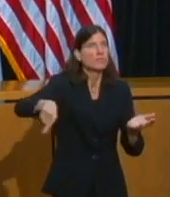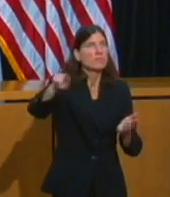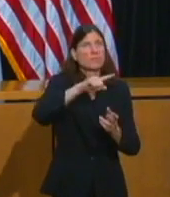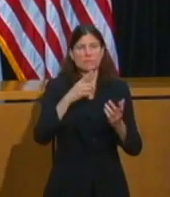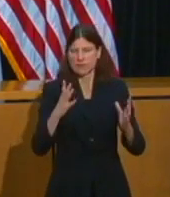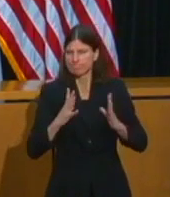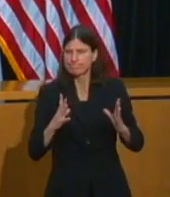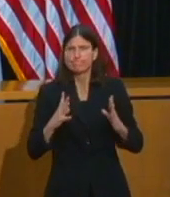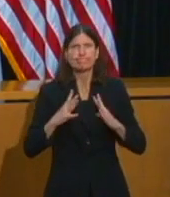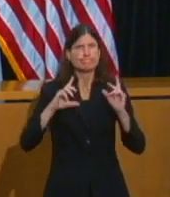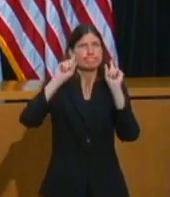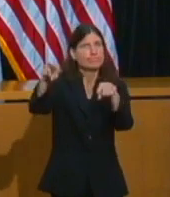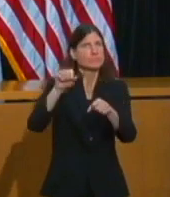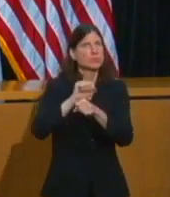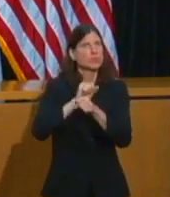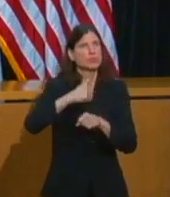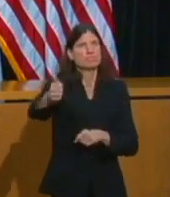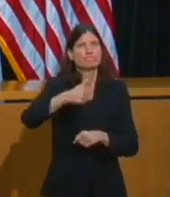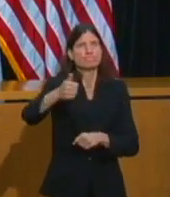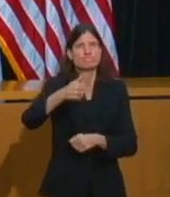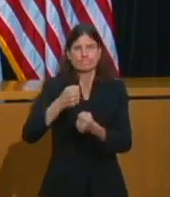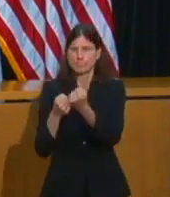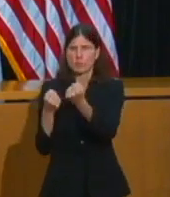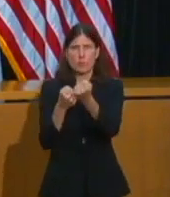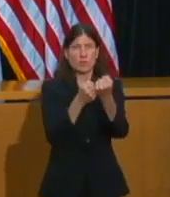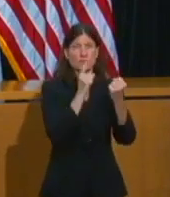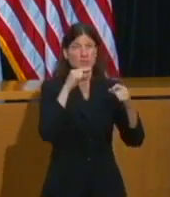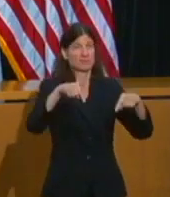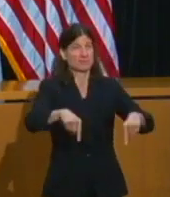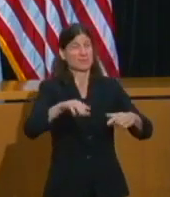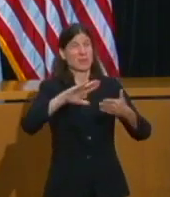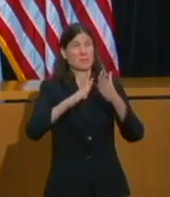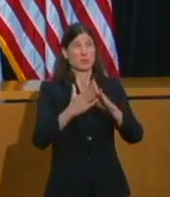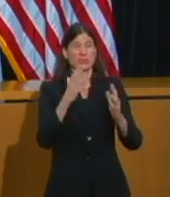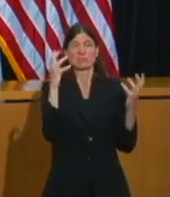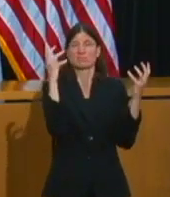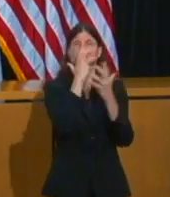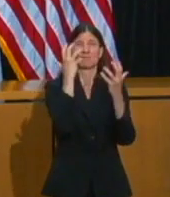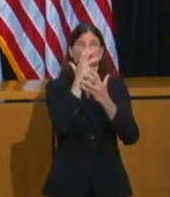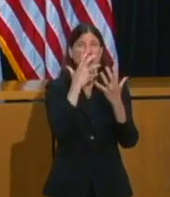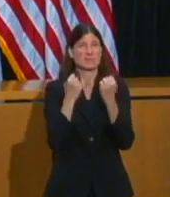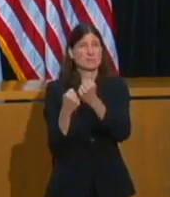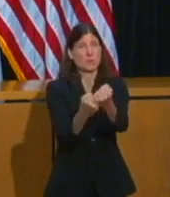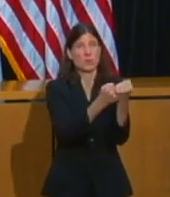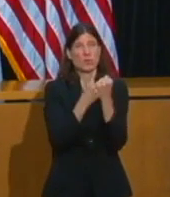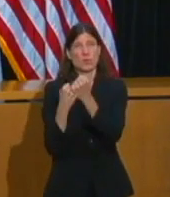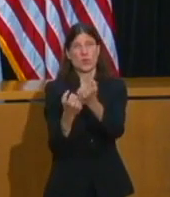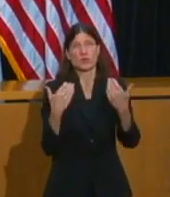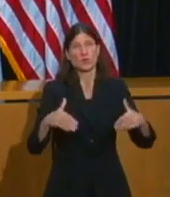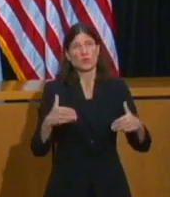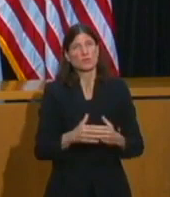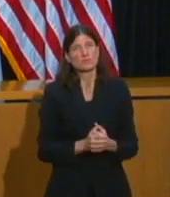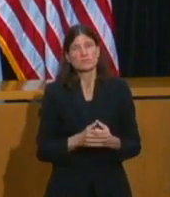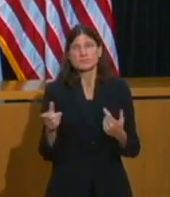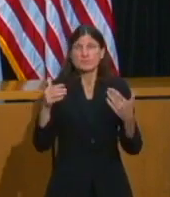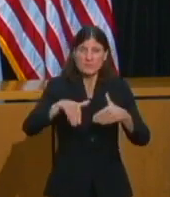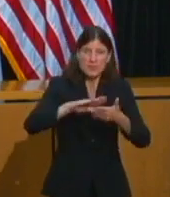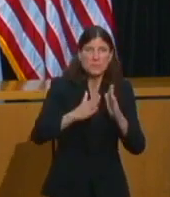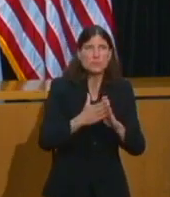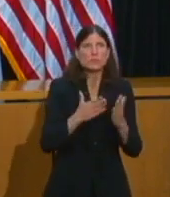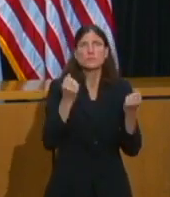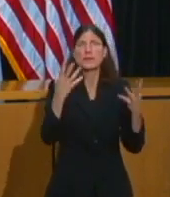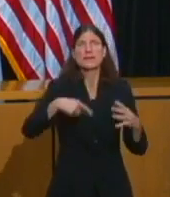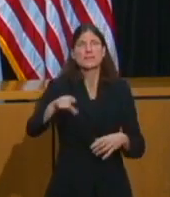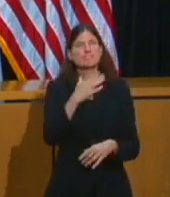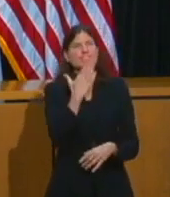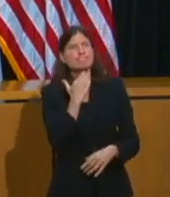thing to help one another. And without these acts of kindness, we'd never be able to get through this. I want to thank